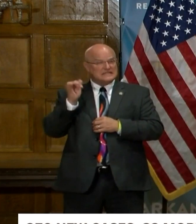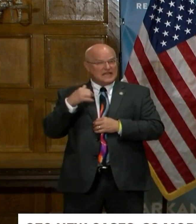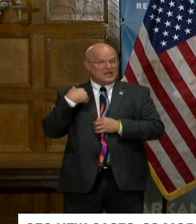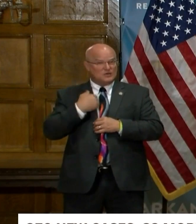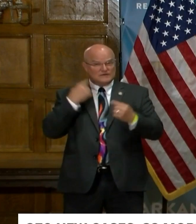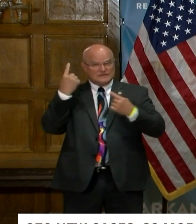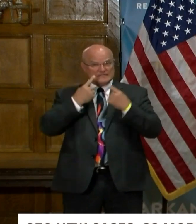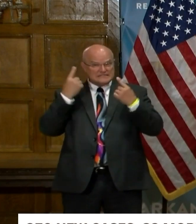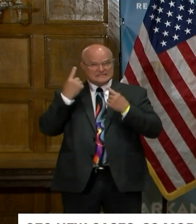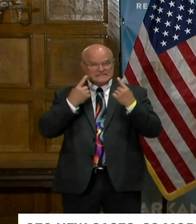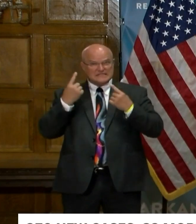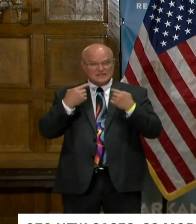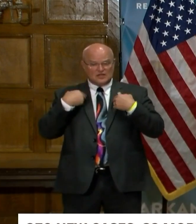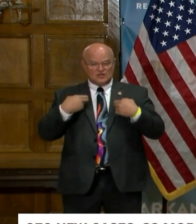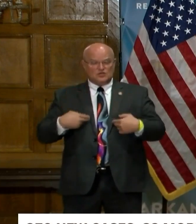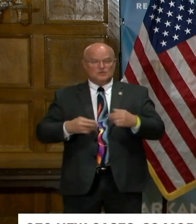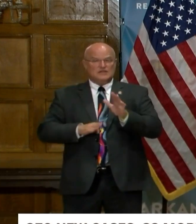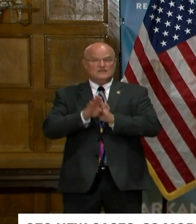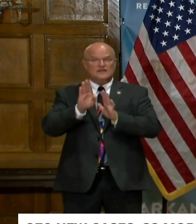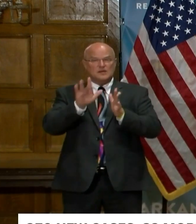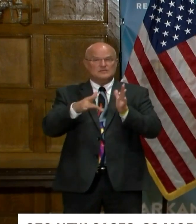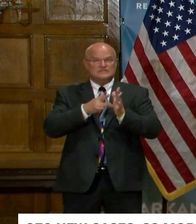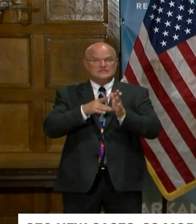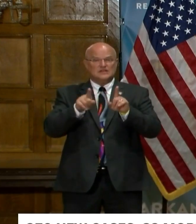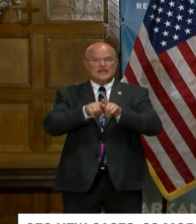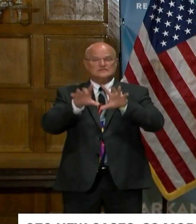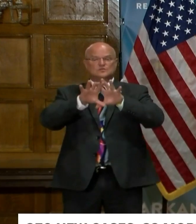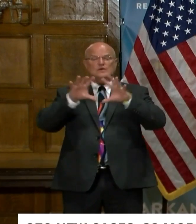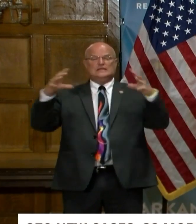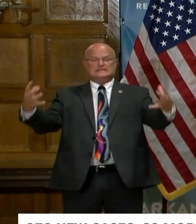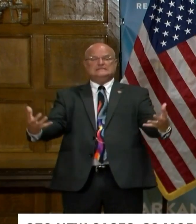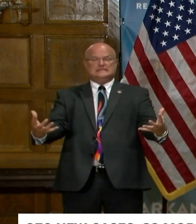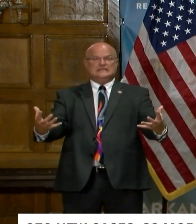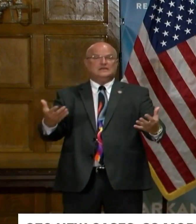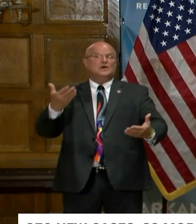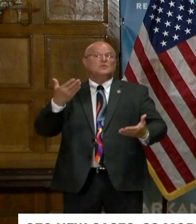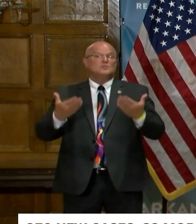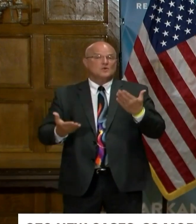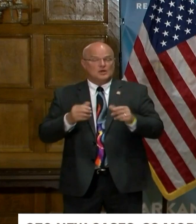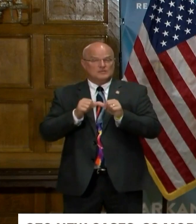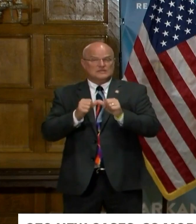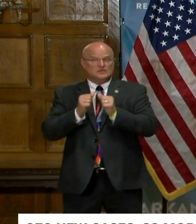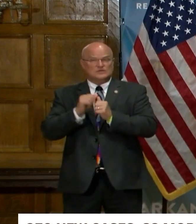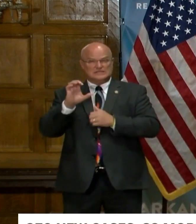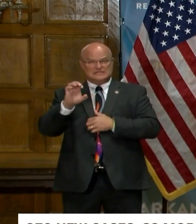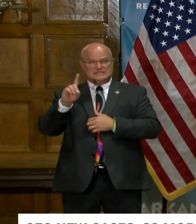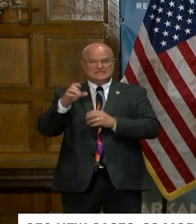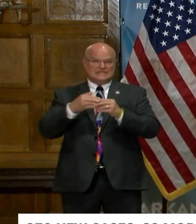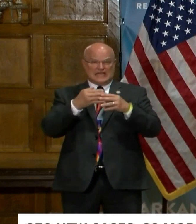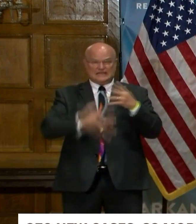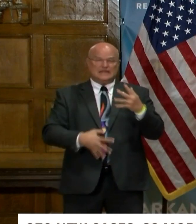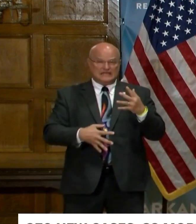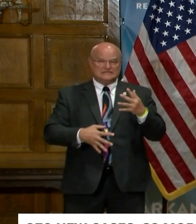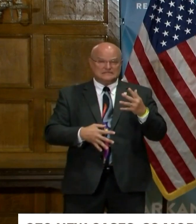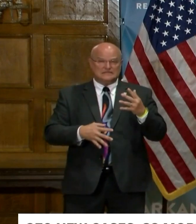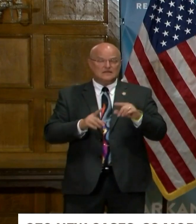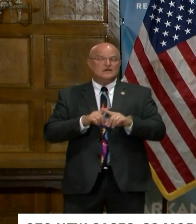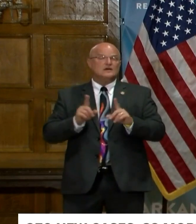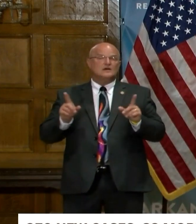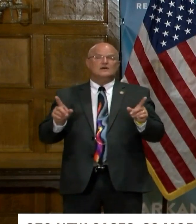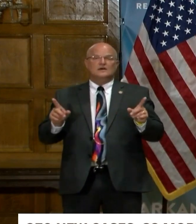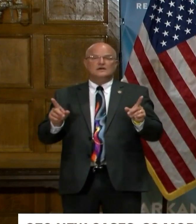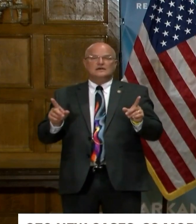we've considered the Human Development Center as one entity, which probably is consistent with the CDC guidelines.